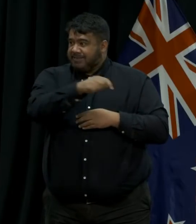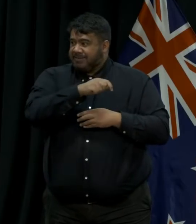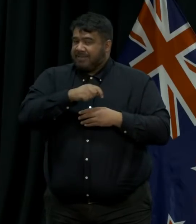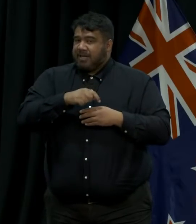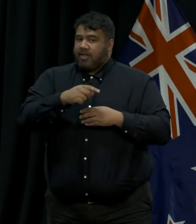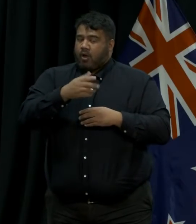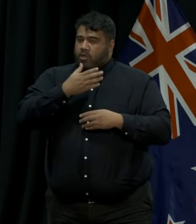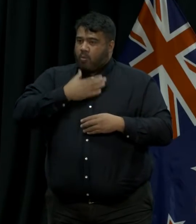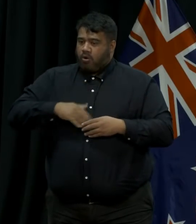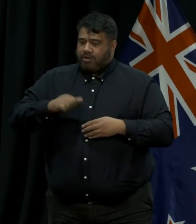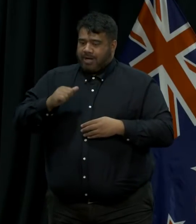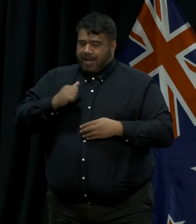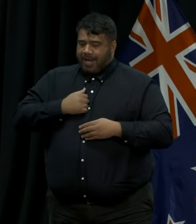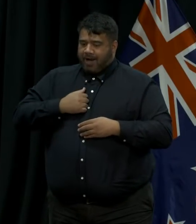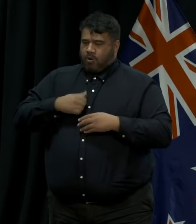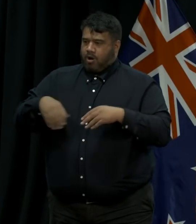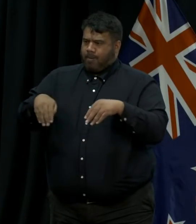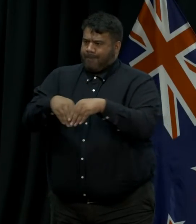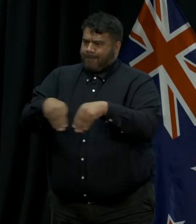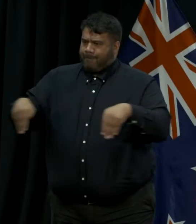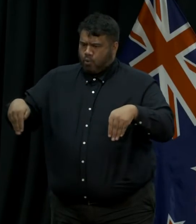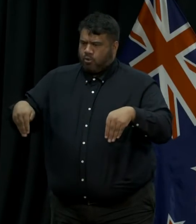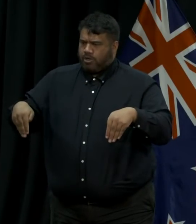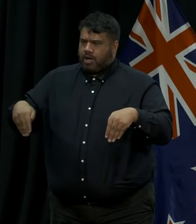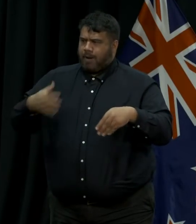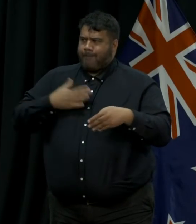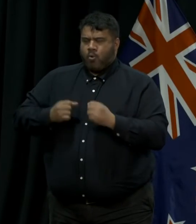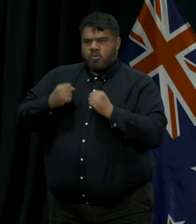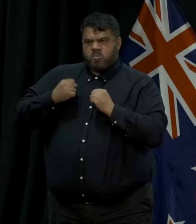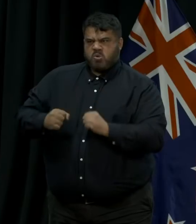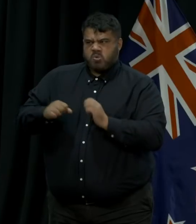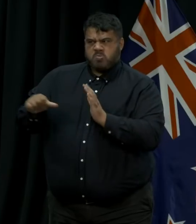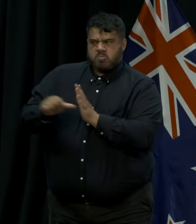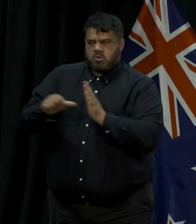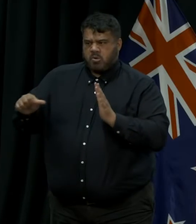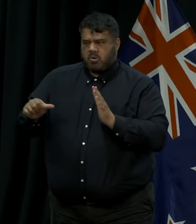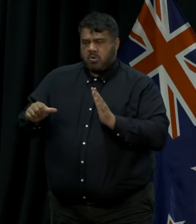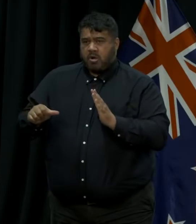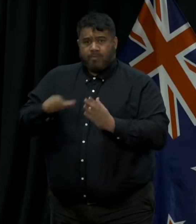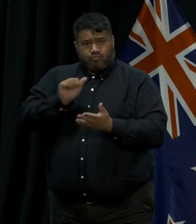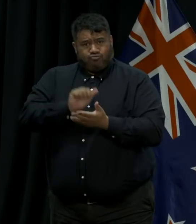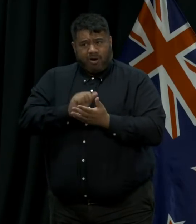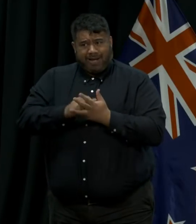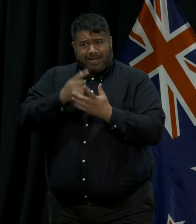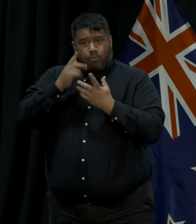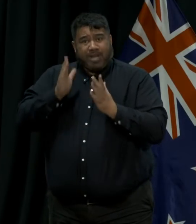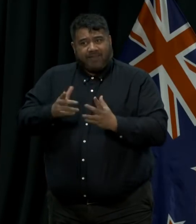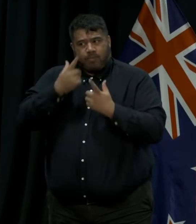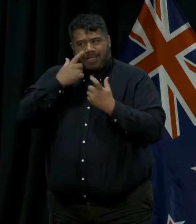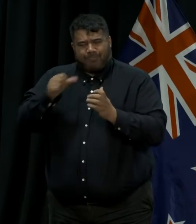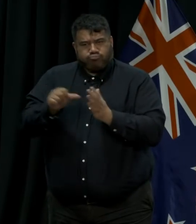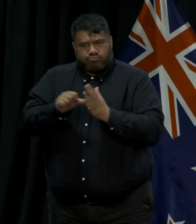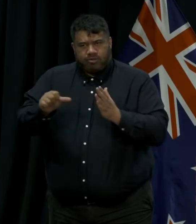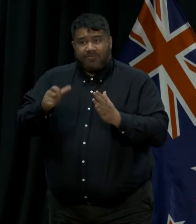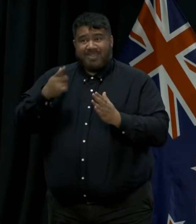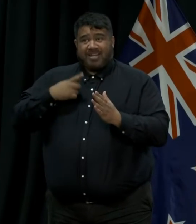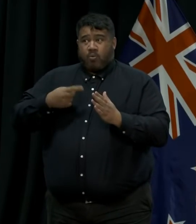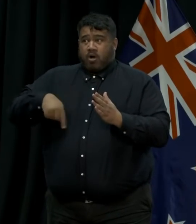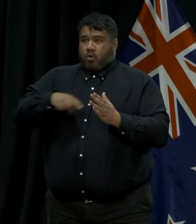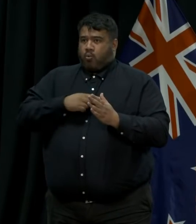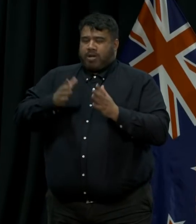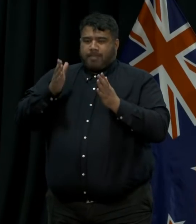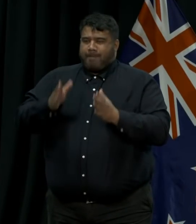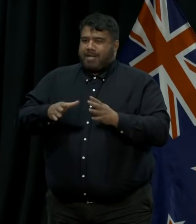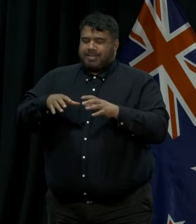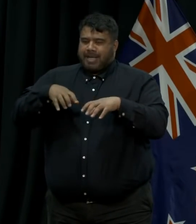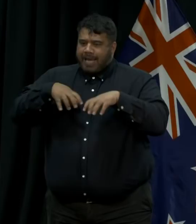borders. We have always said that we needed to be cautious. I utterly stand by that. This is proof of why we need to act with New